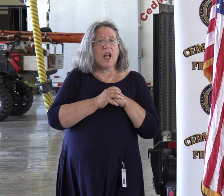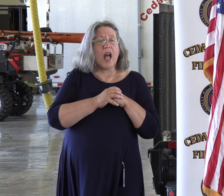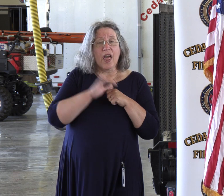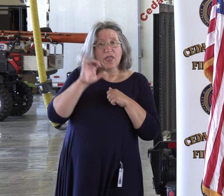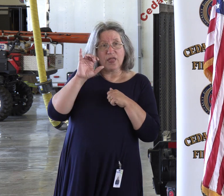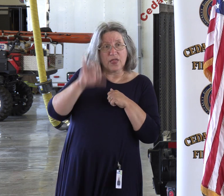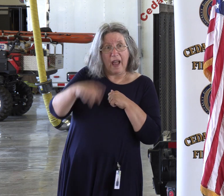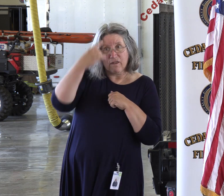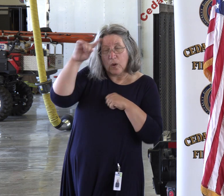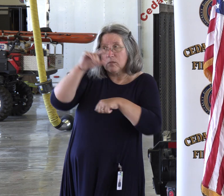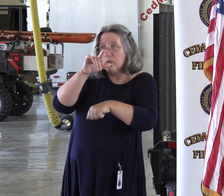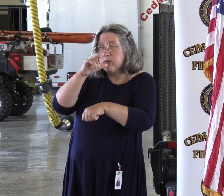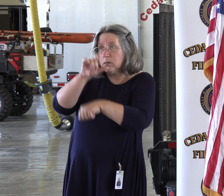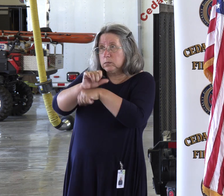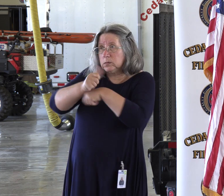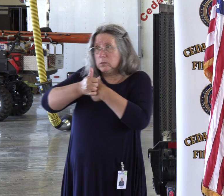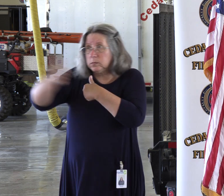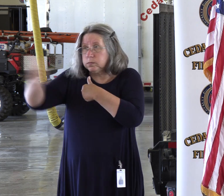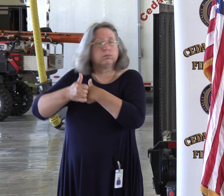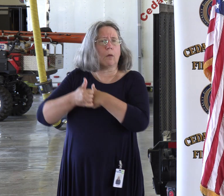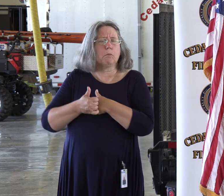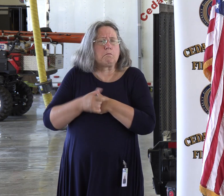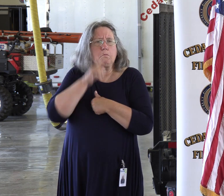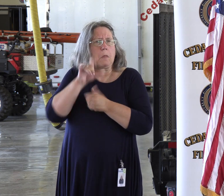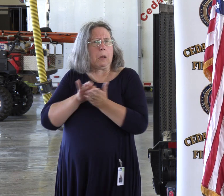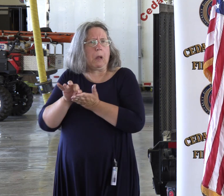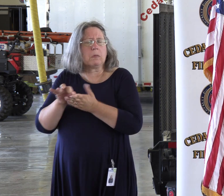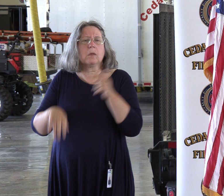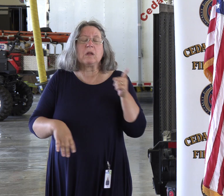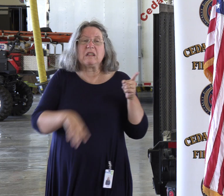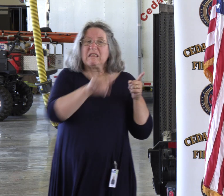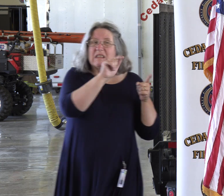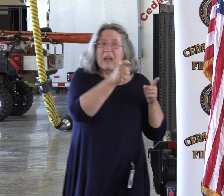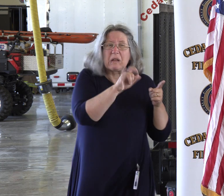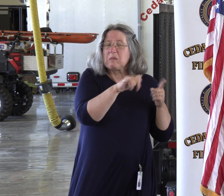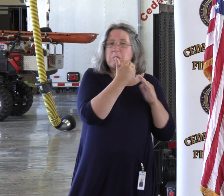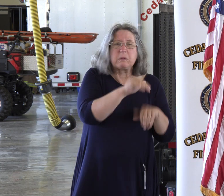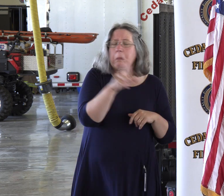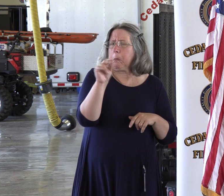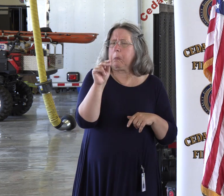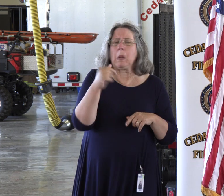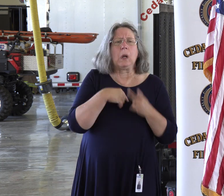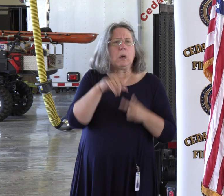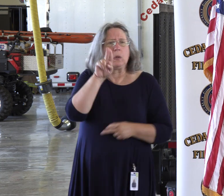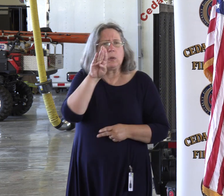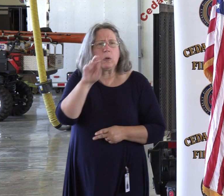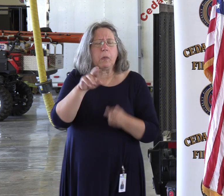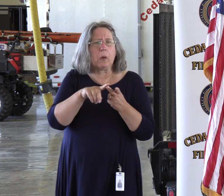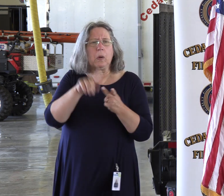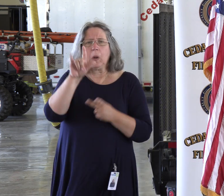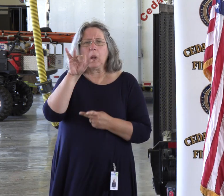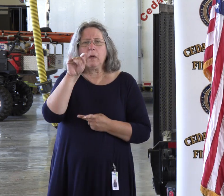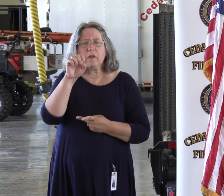and forth from work, and it also does not apply to taxi cabs, Ubers, or Lyfts when they are